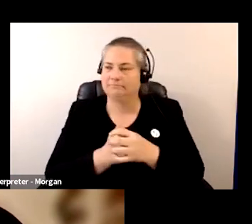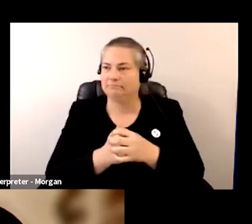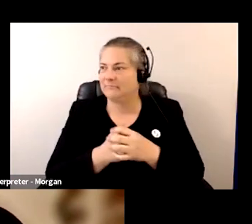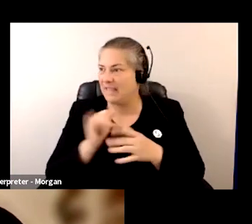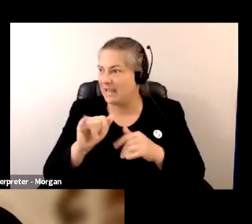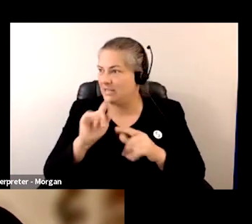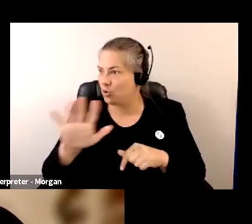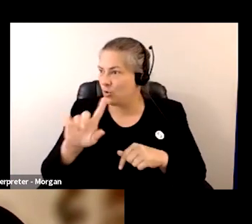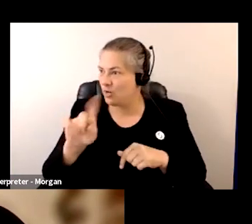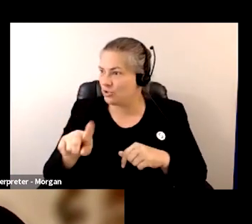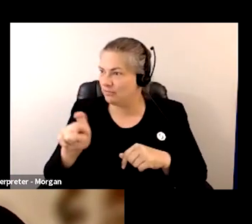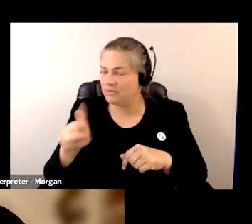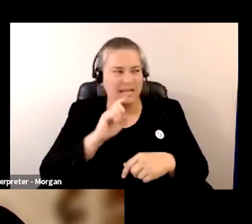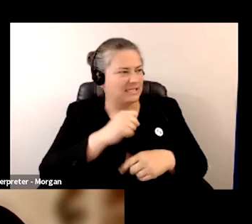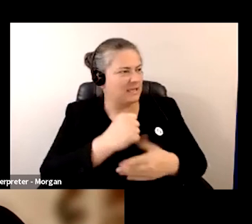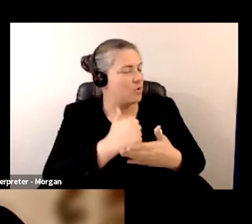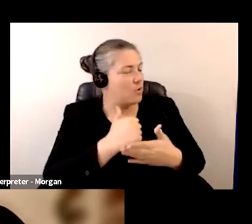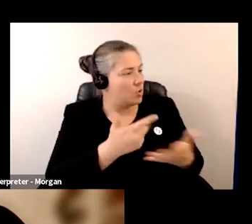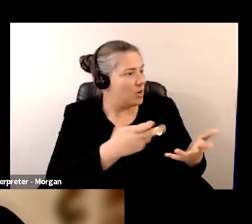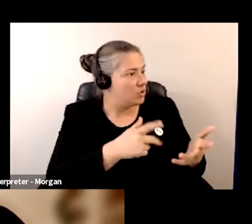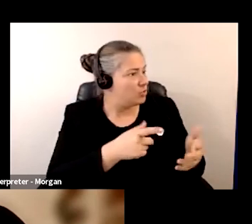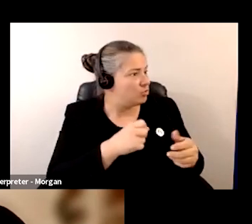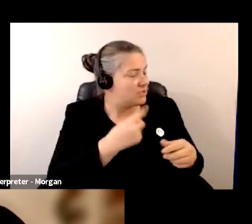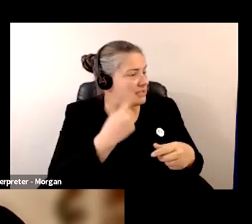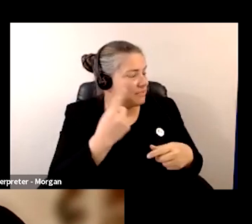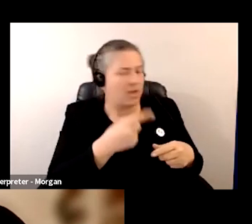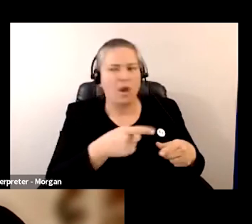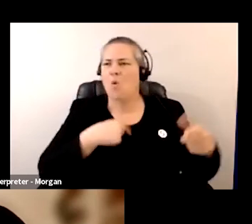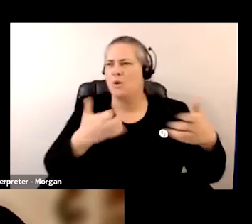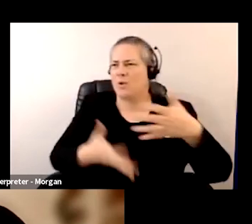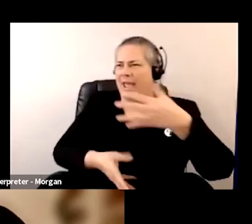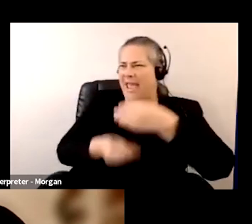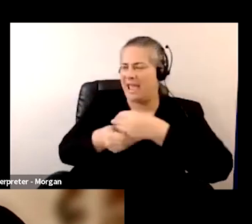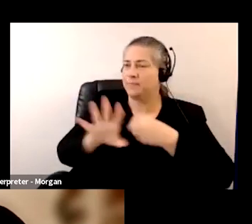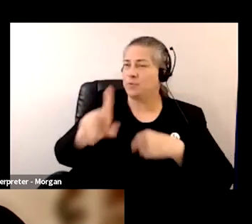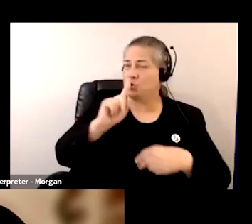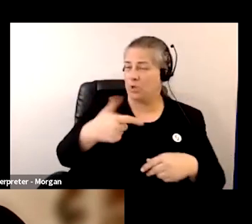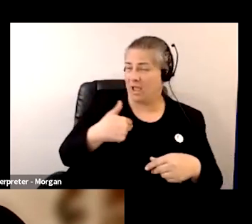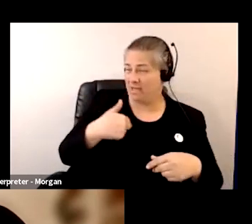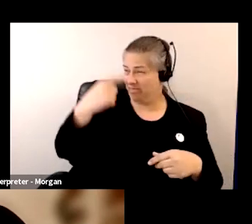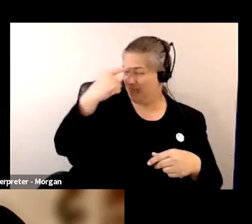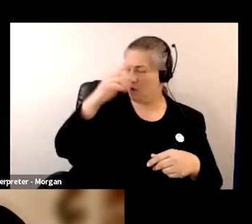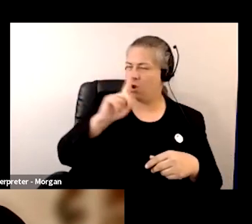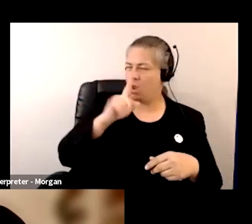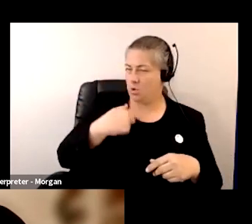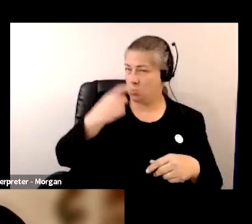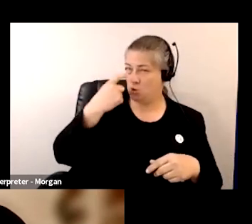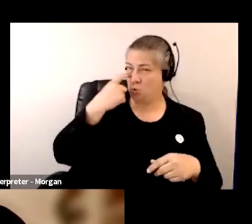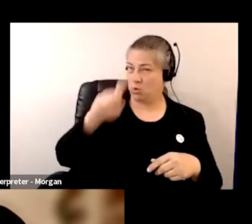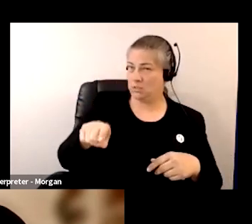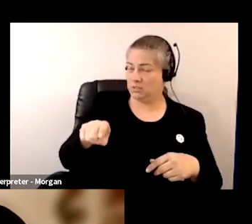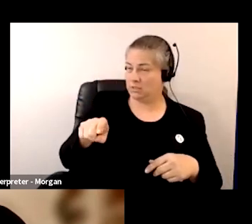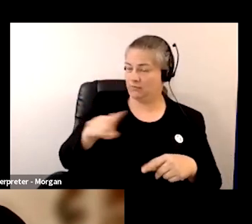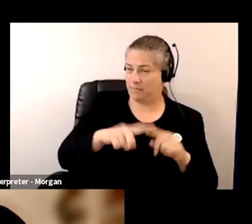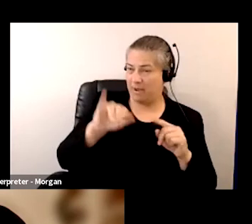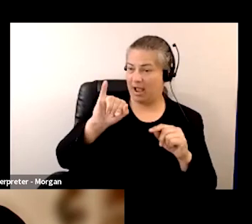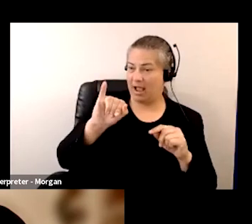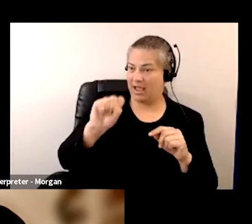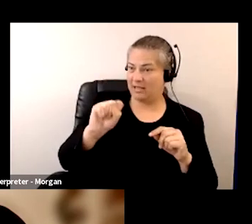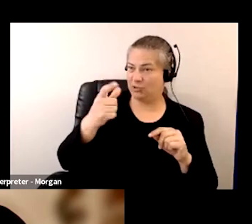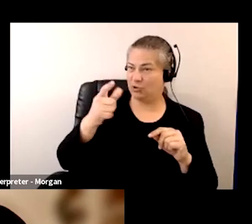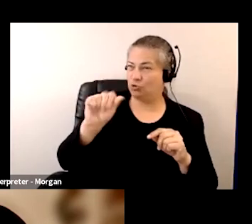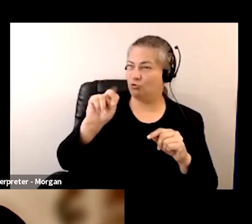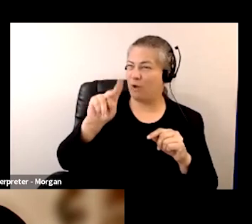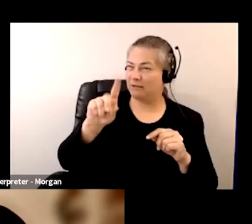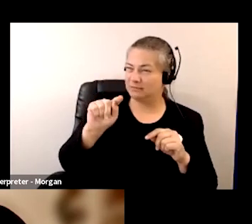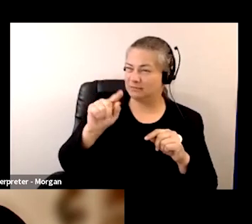question. Yeah, helpful. McCall, do you want to jump in? I mean, the only thing I would add is just, I actually think this, as I've noticed from, IES grants I've done in the